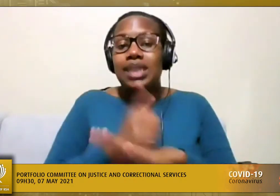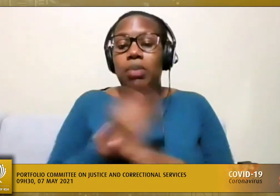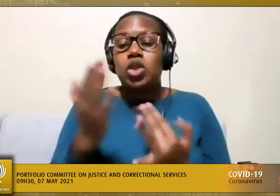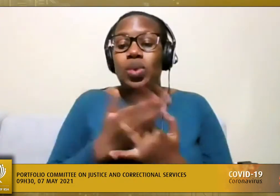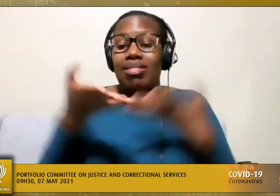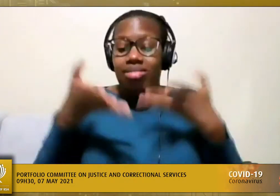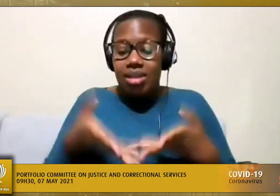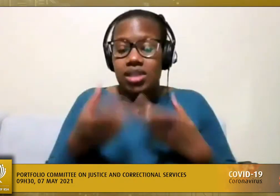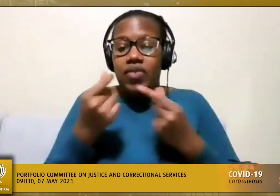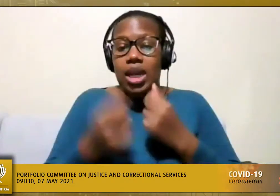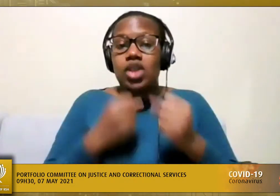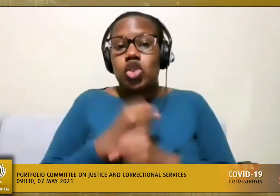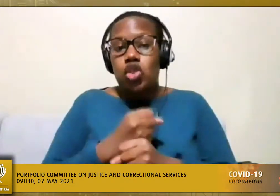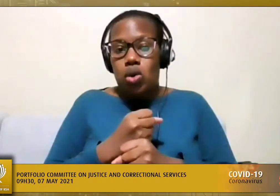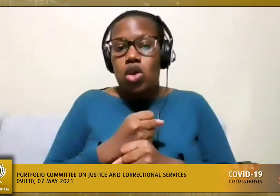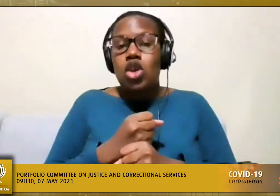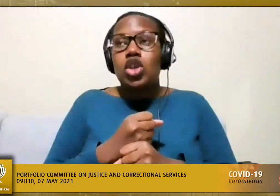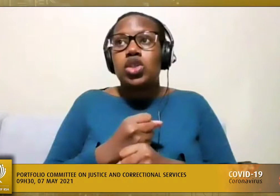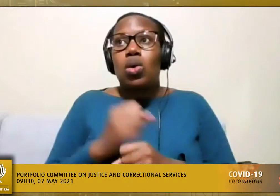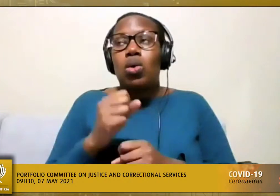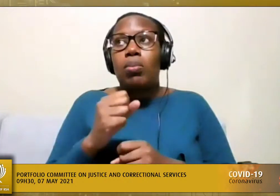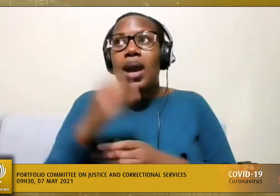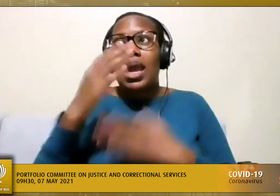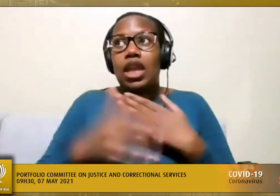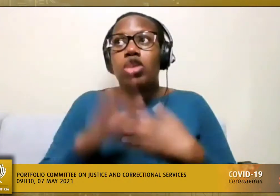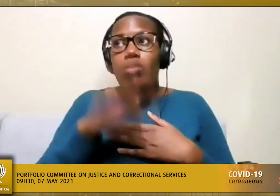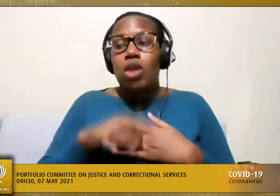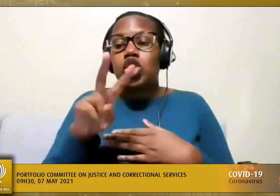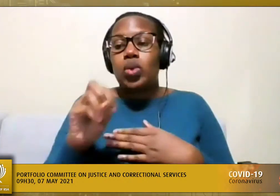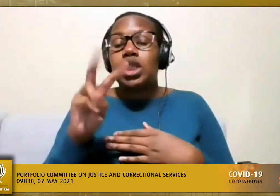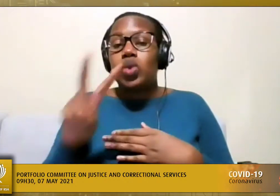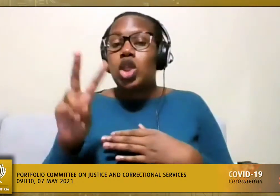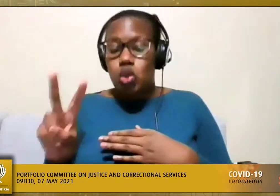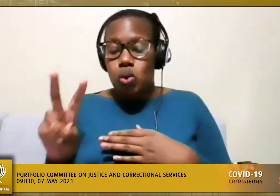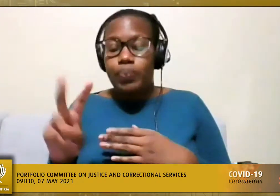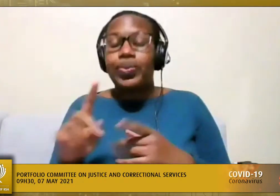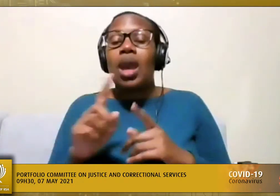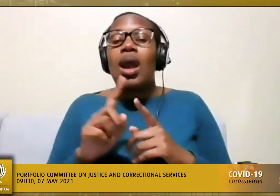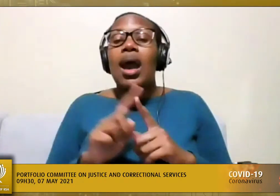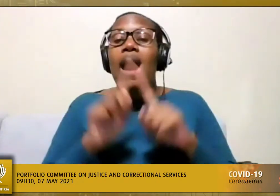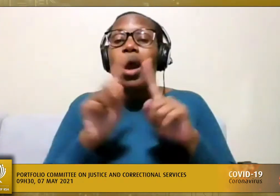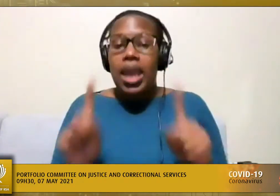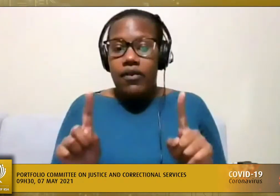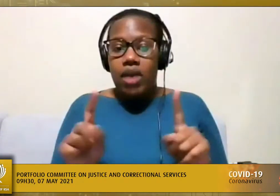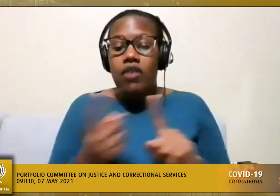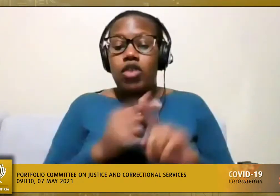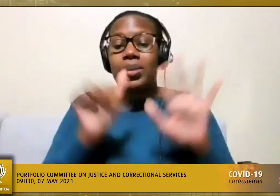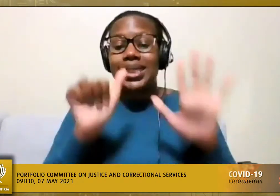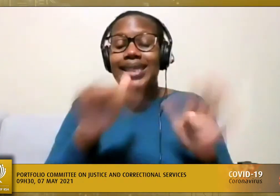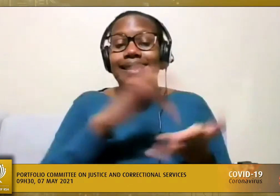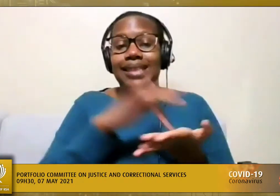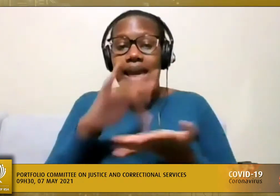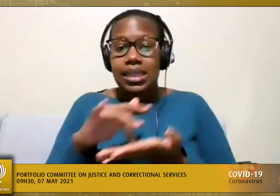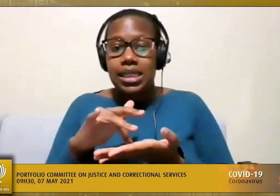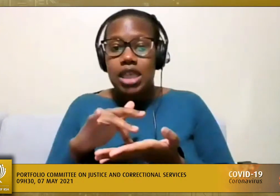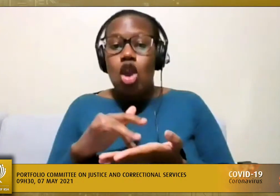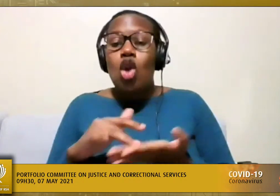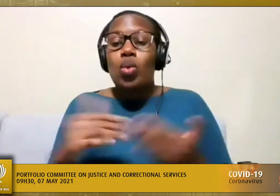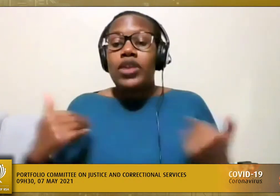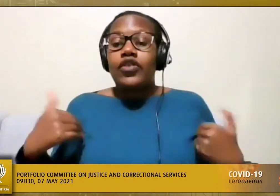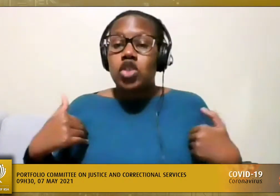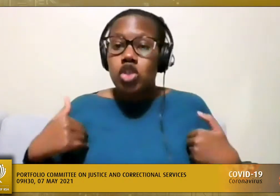year in other words by the end of March 2022 however out of the six sides we managed to Kickstart